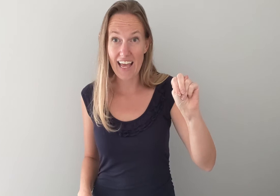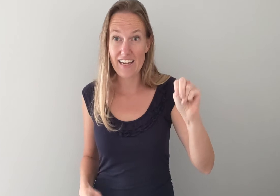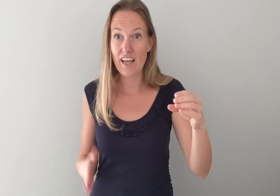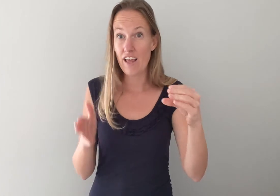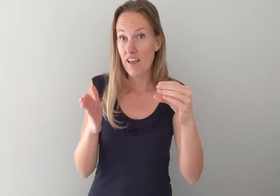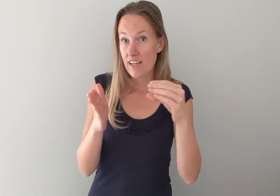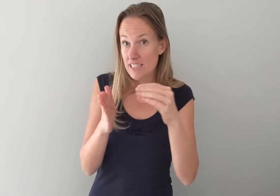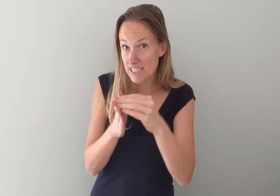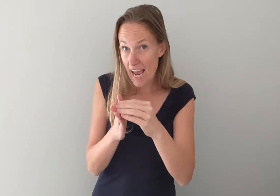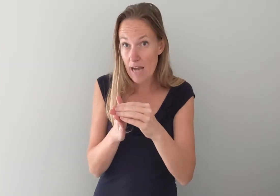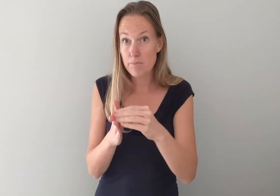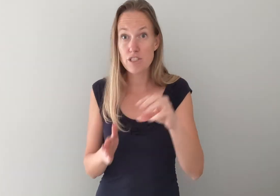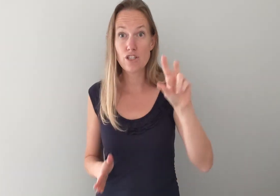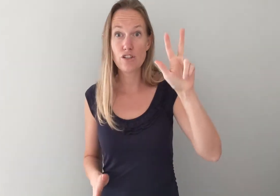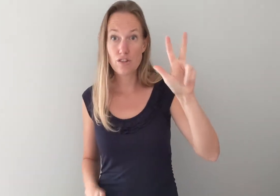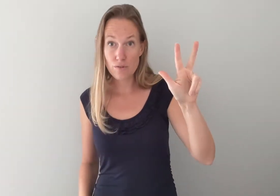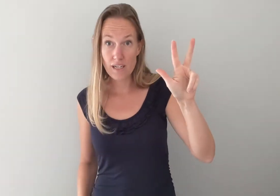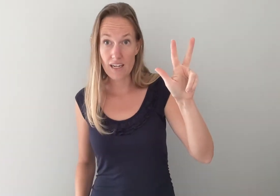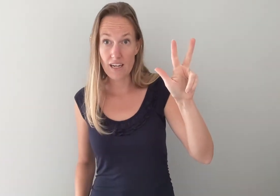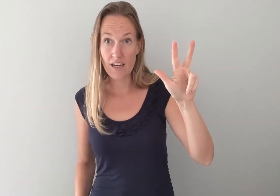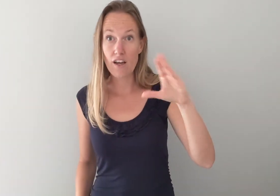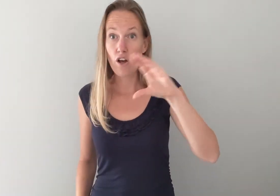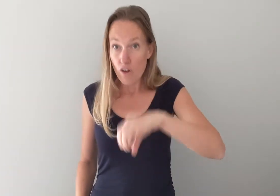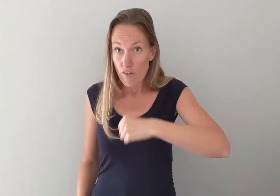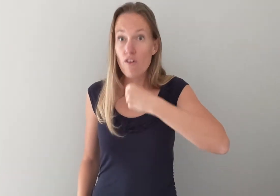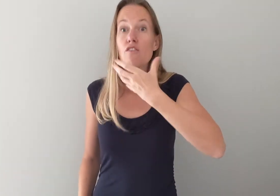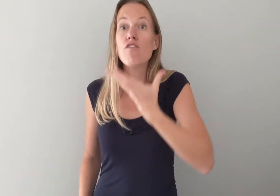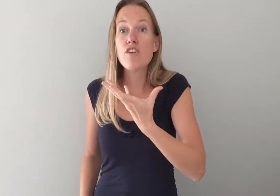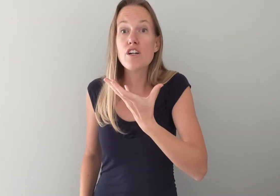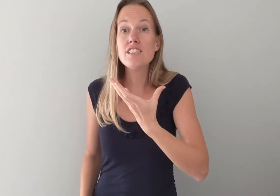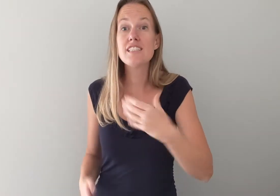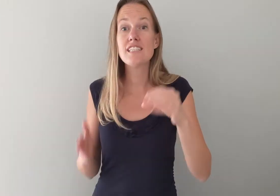John, chapter 3, verse